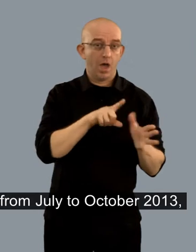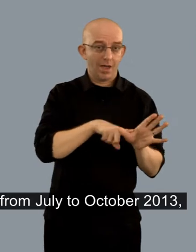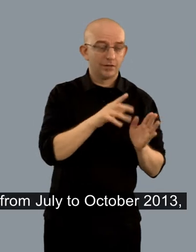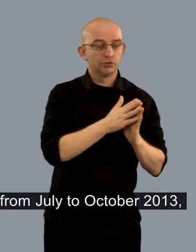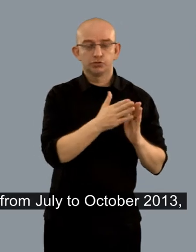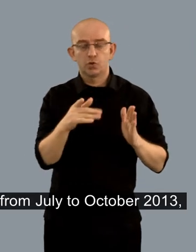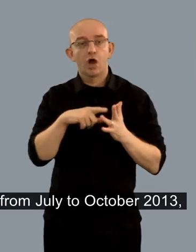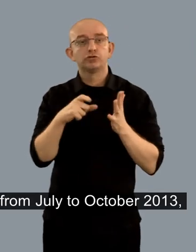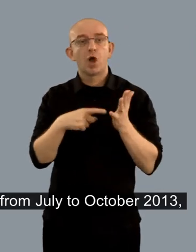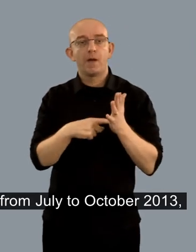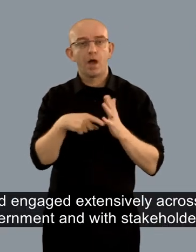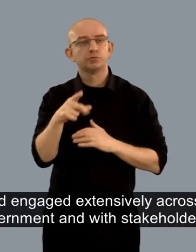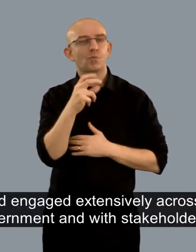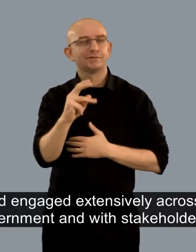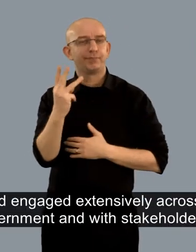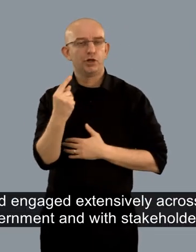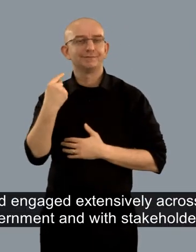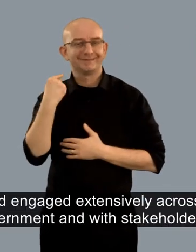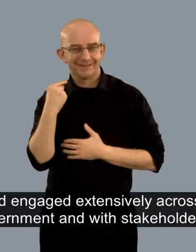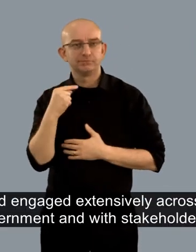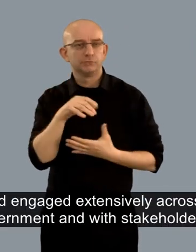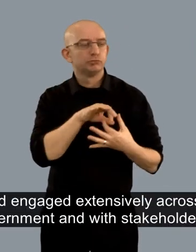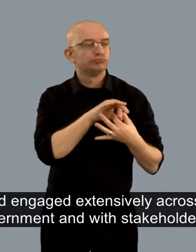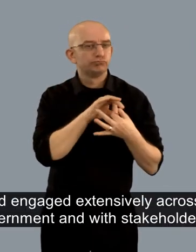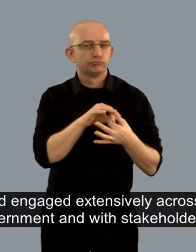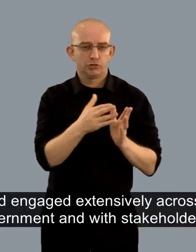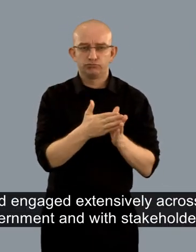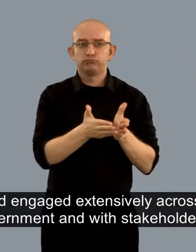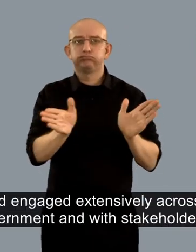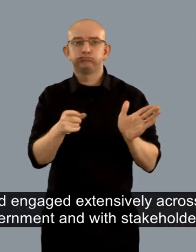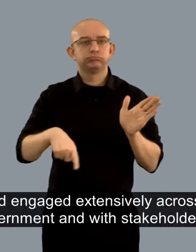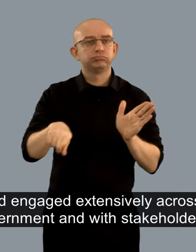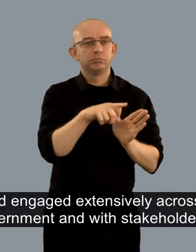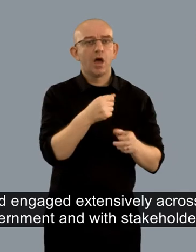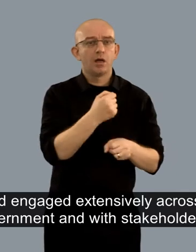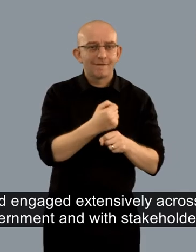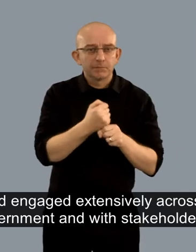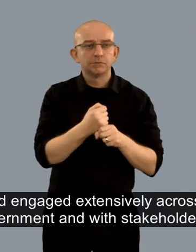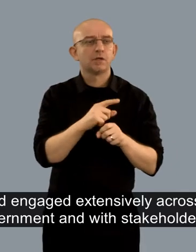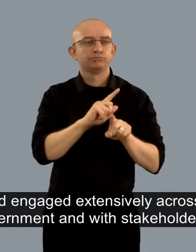October 2013, and engaged extensively across government and with stakeholders.